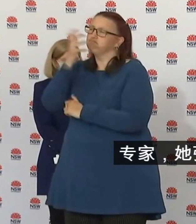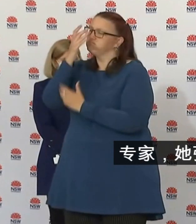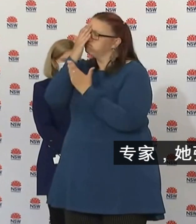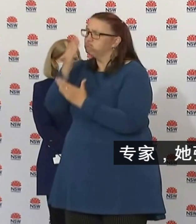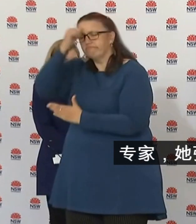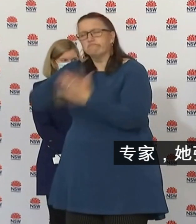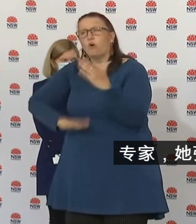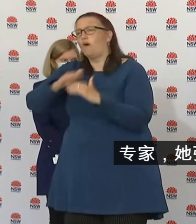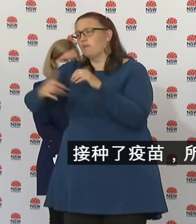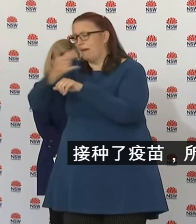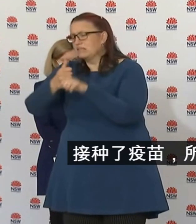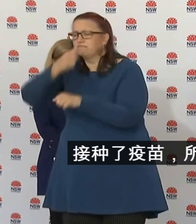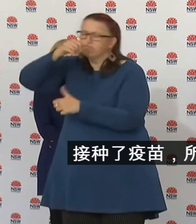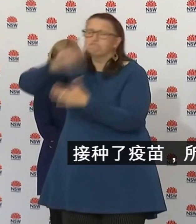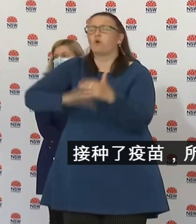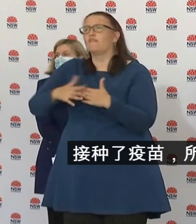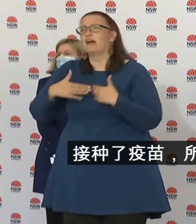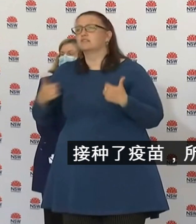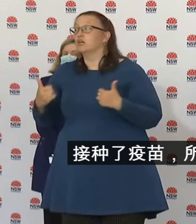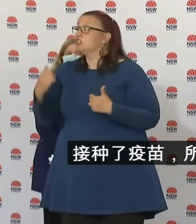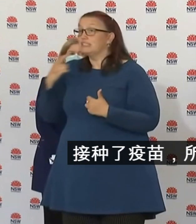that everybody come forward and get vaccinated.